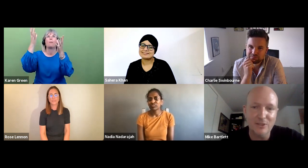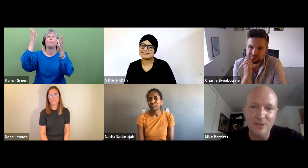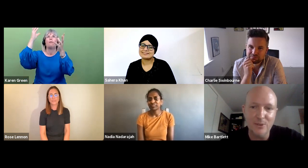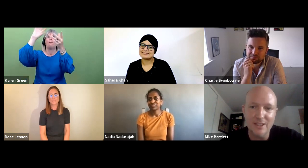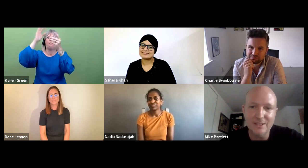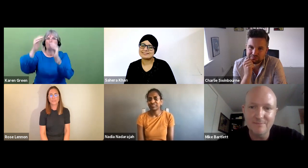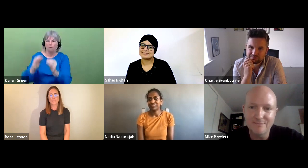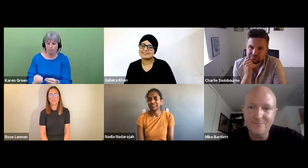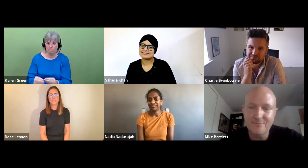with the audience.